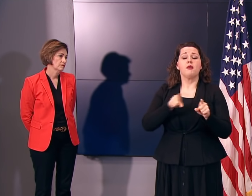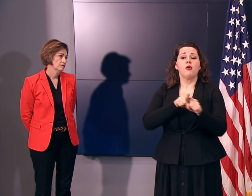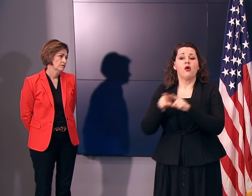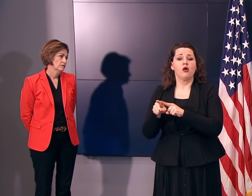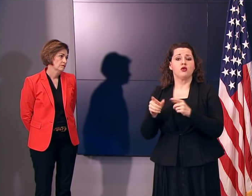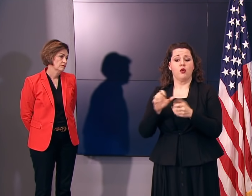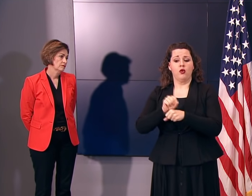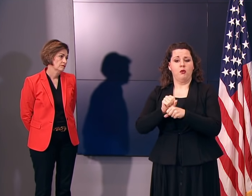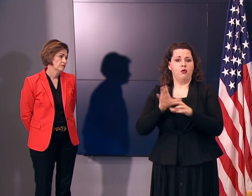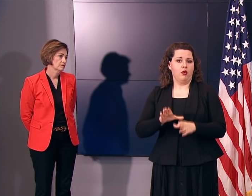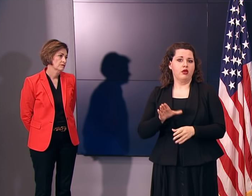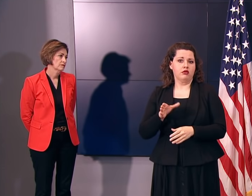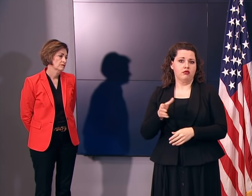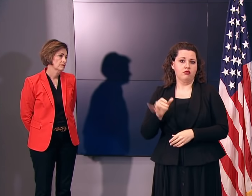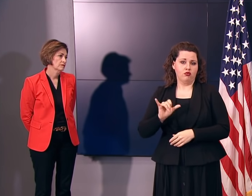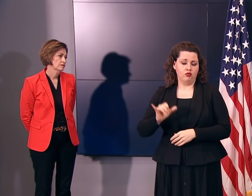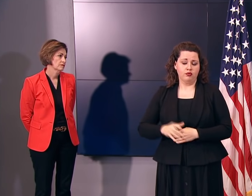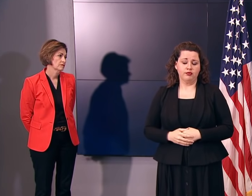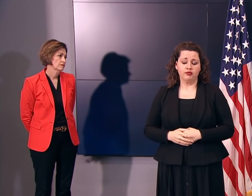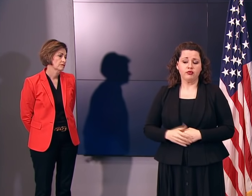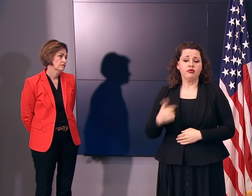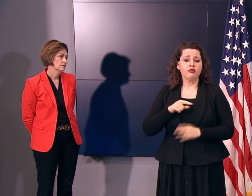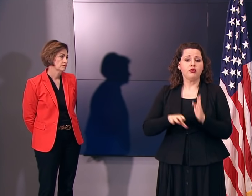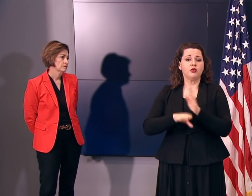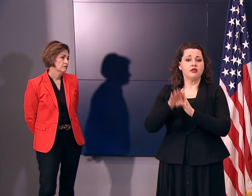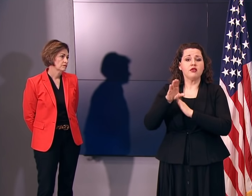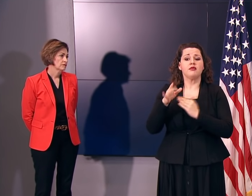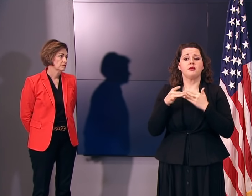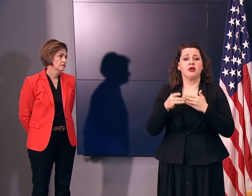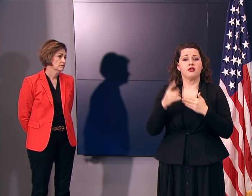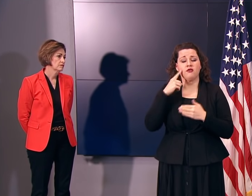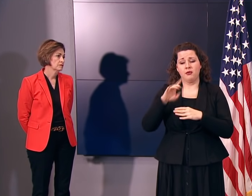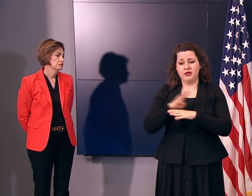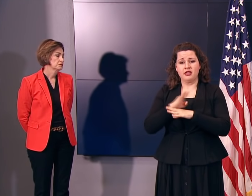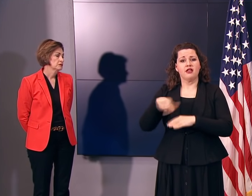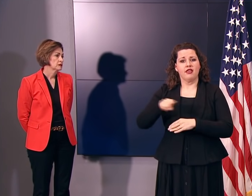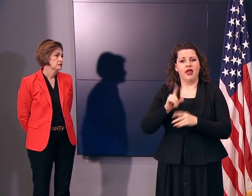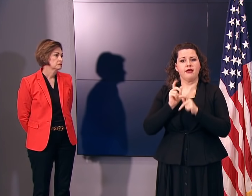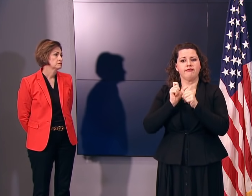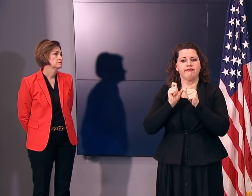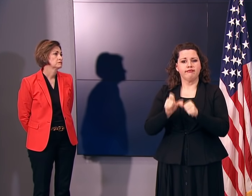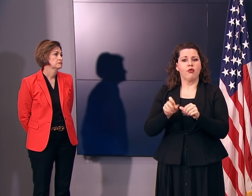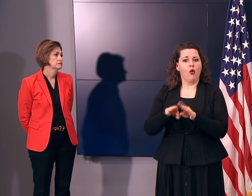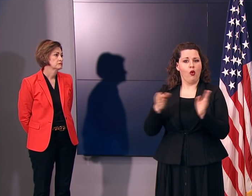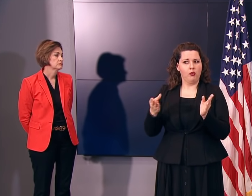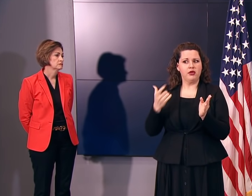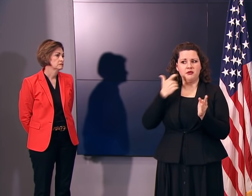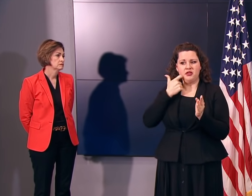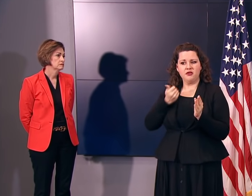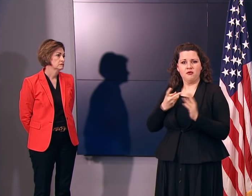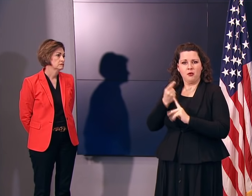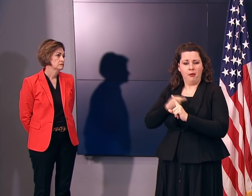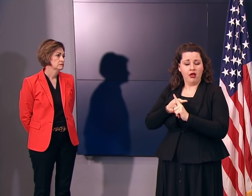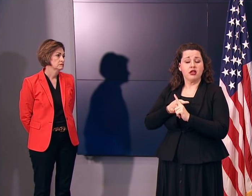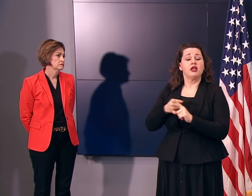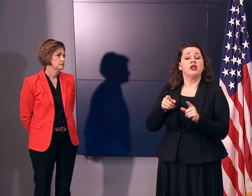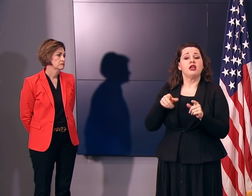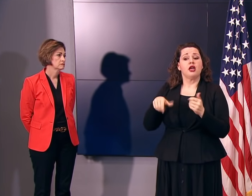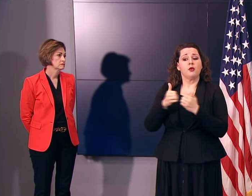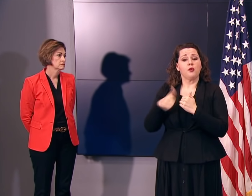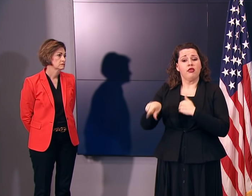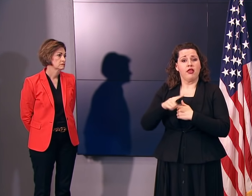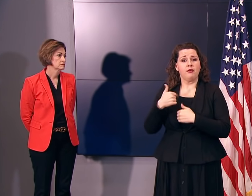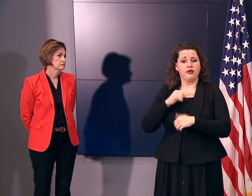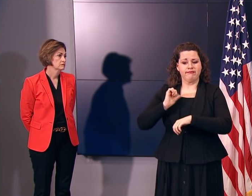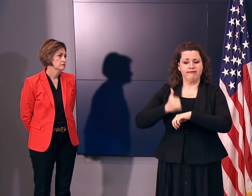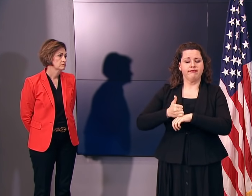of the employees that work there. We've developed guidance for businesses that have remained open over the last couple of months, and along with them, we've